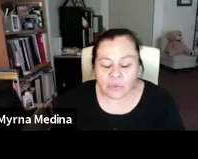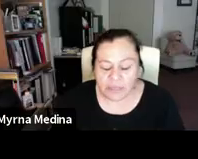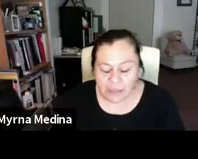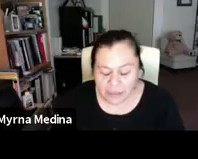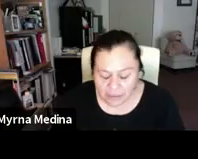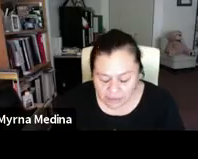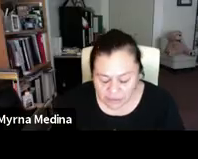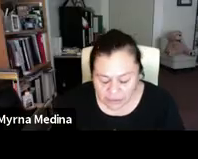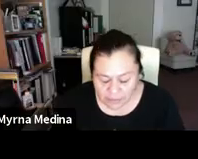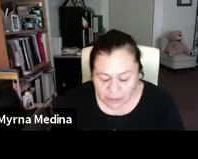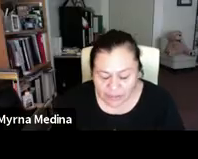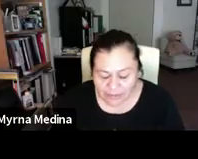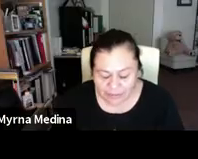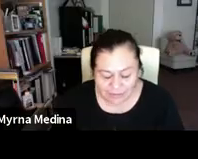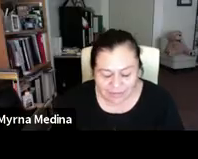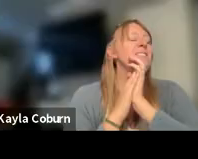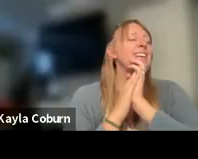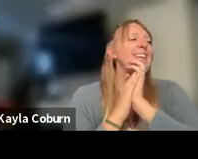Can you repeat that again? Sorry.